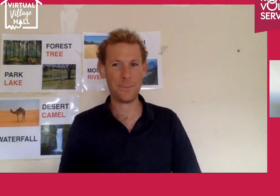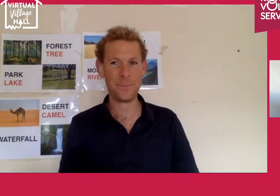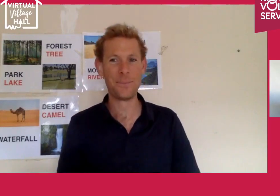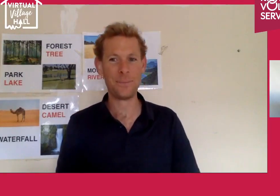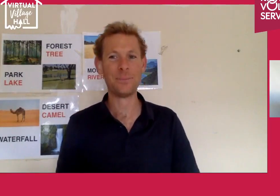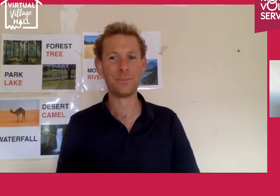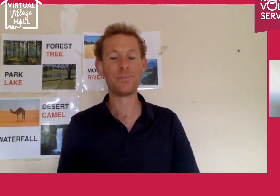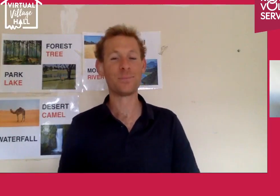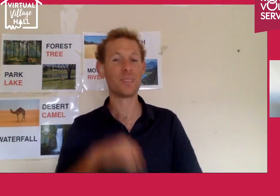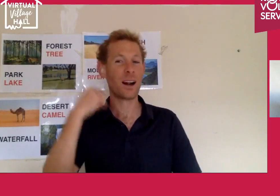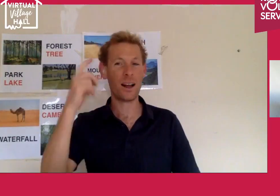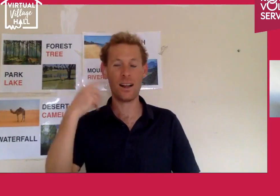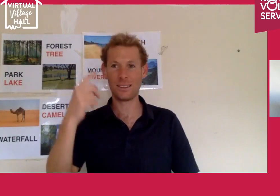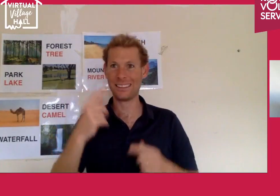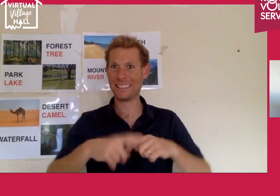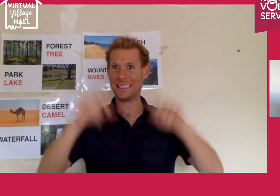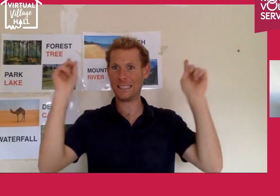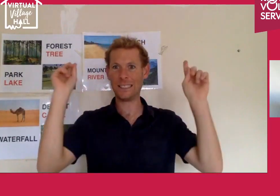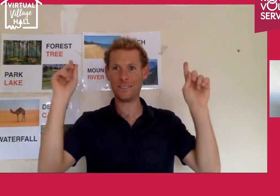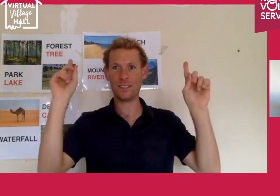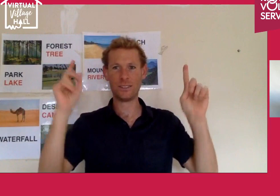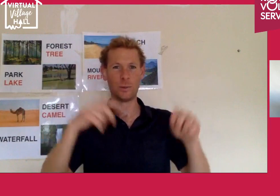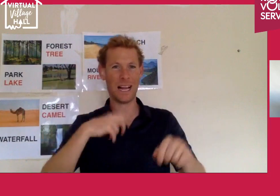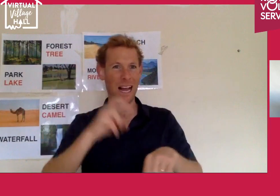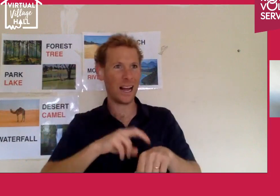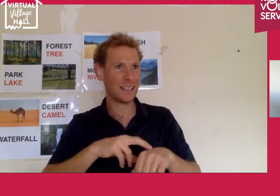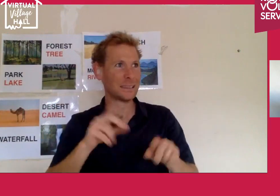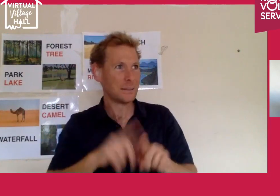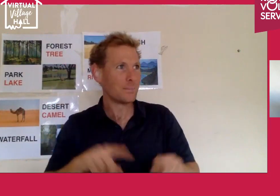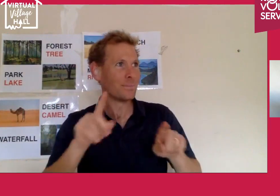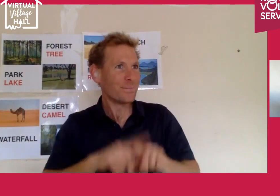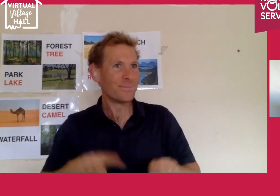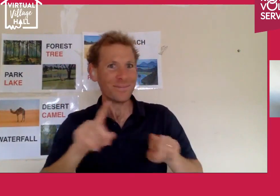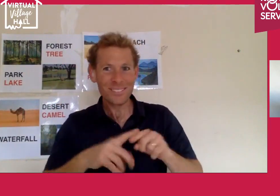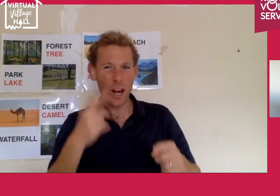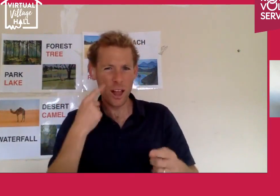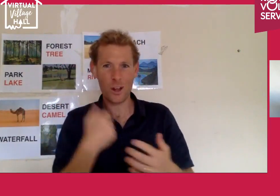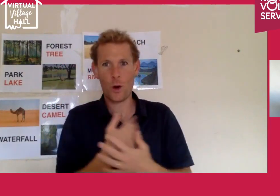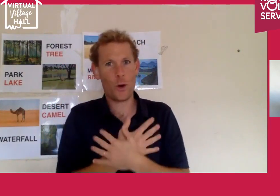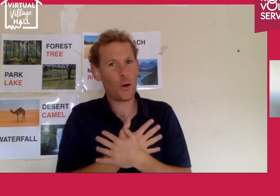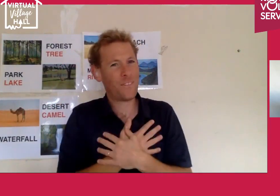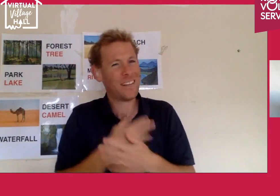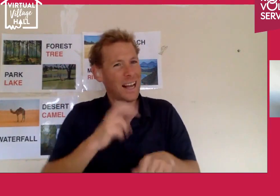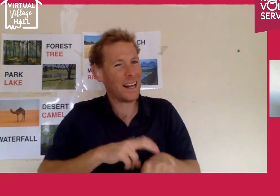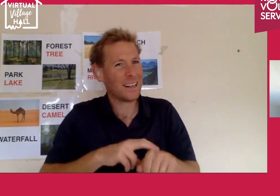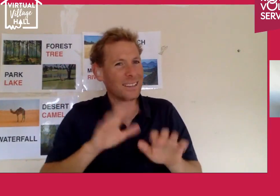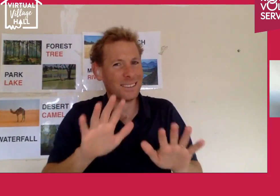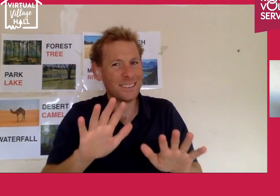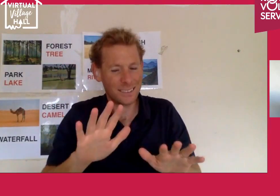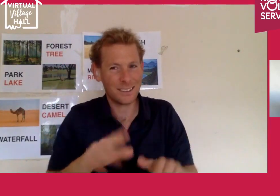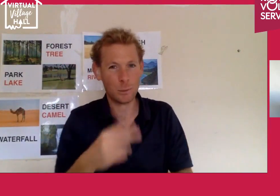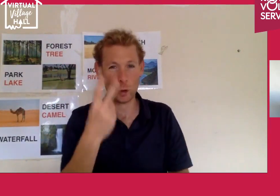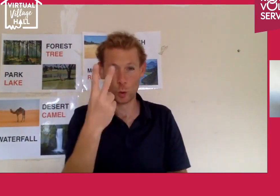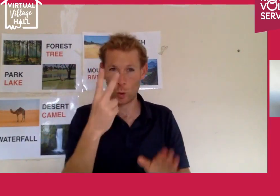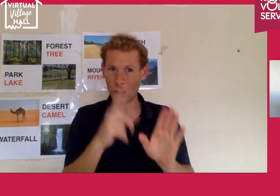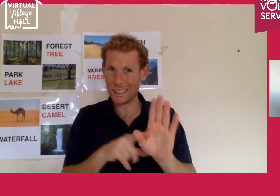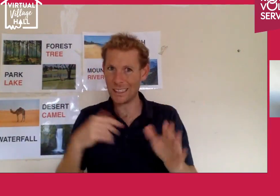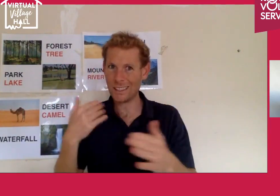but it was great. We had a fantastic weekend, and London felt very different to me because I think we've all been in lockdown in the